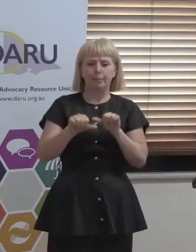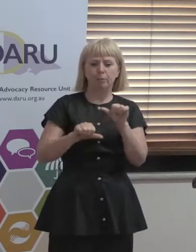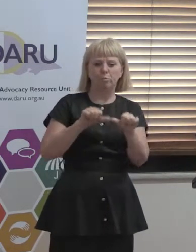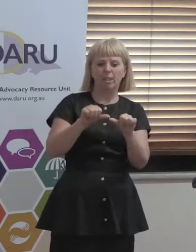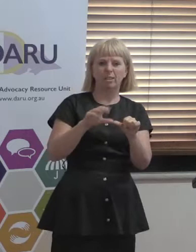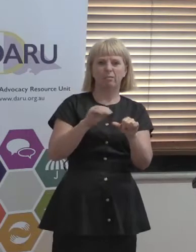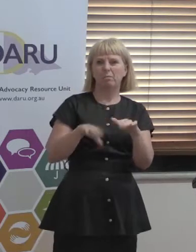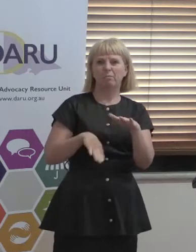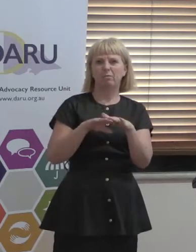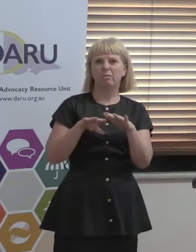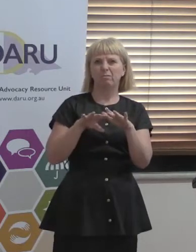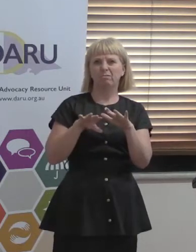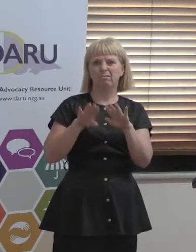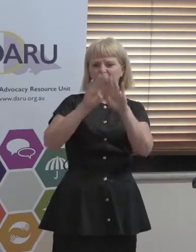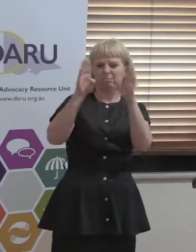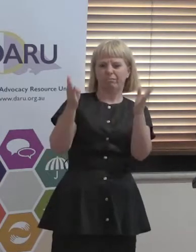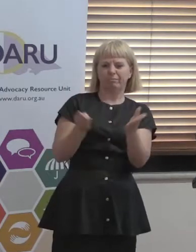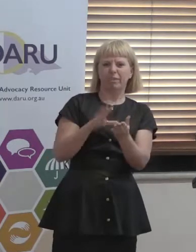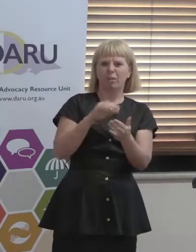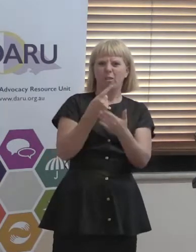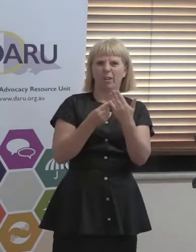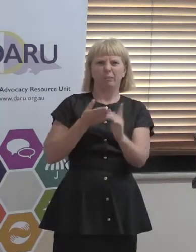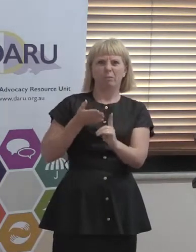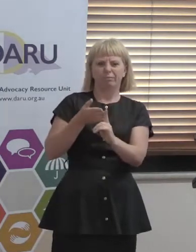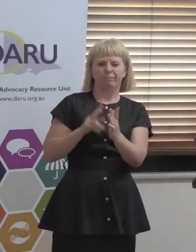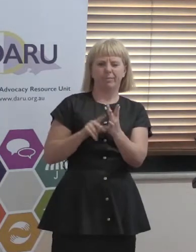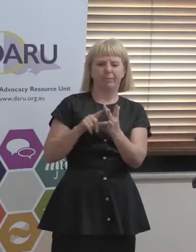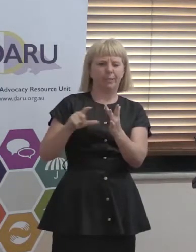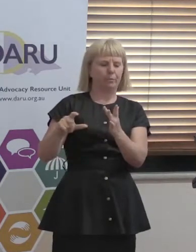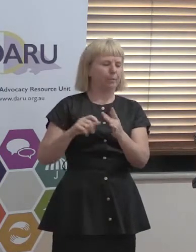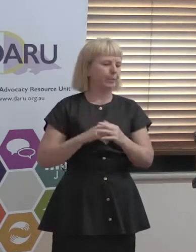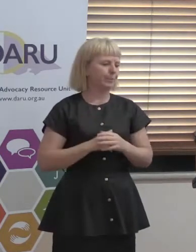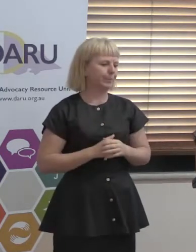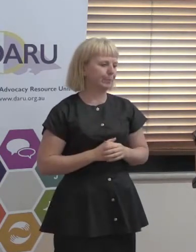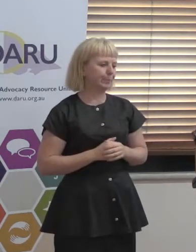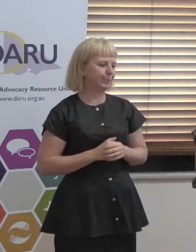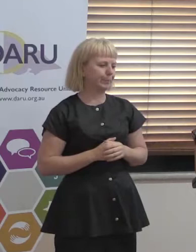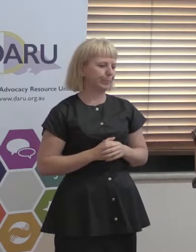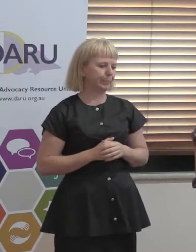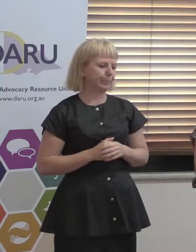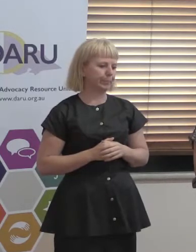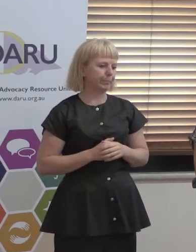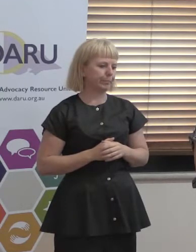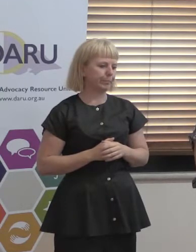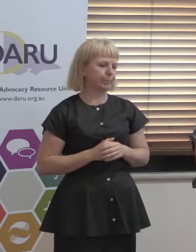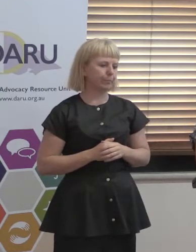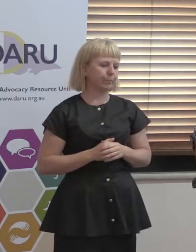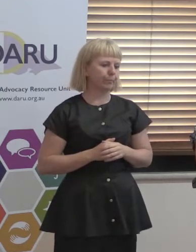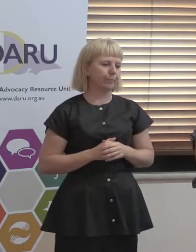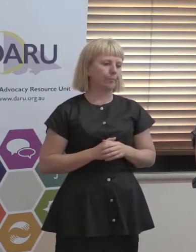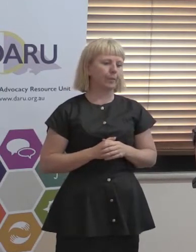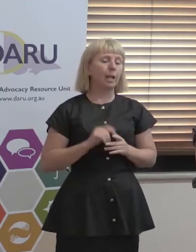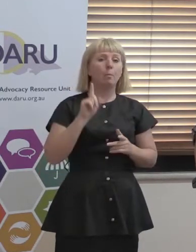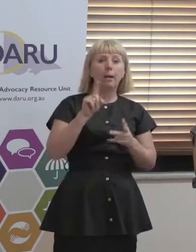are universal and not jurisdiction specific. But where there were